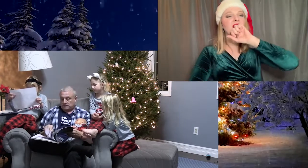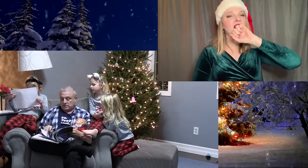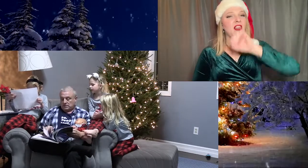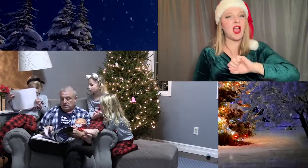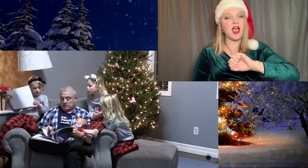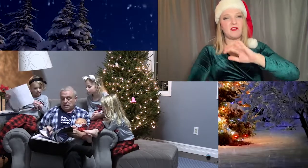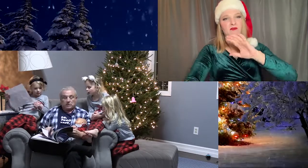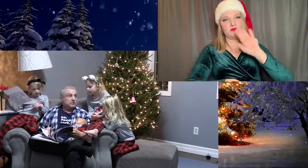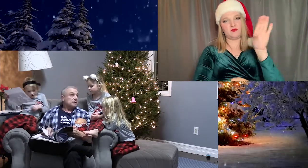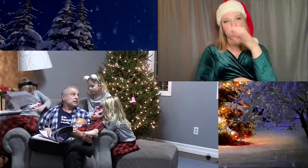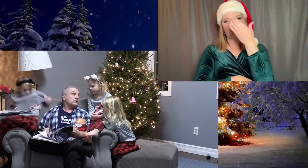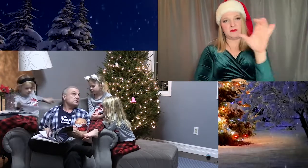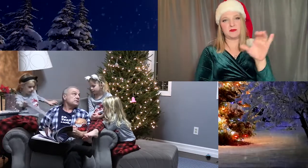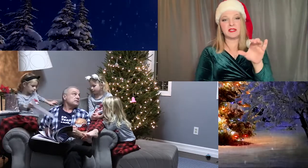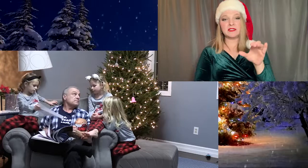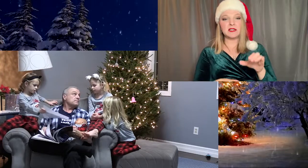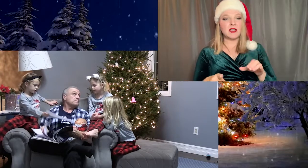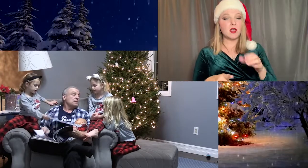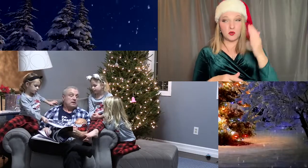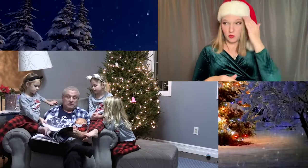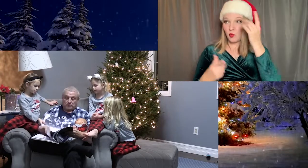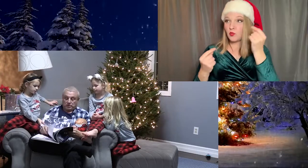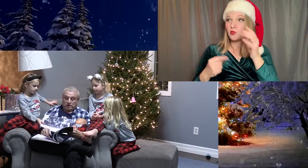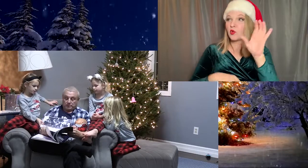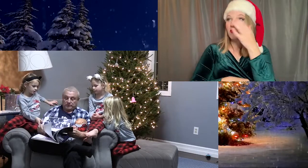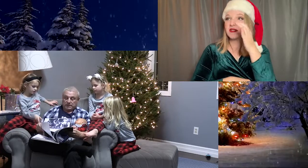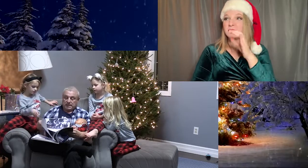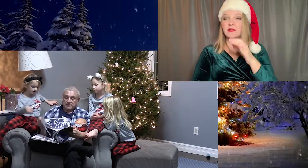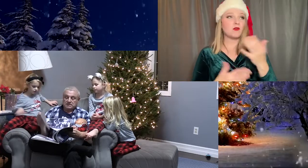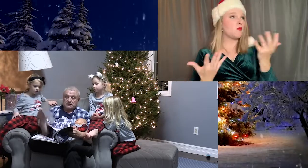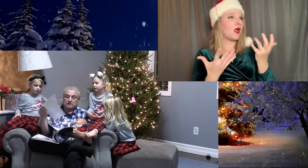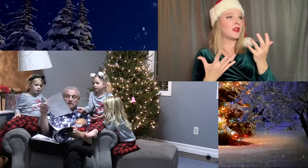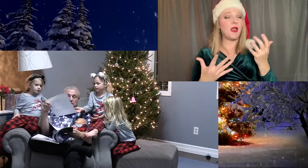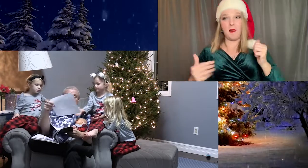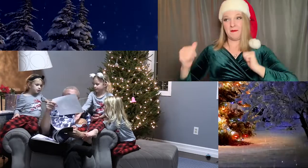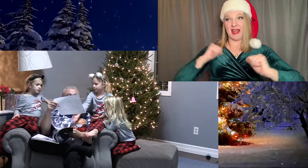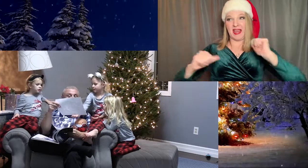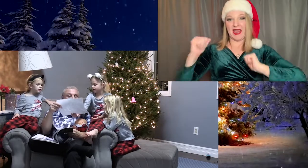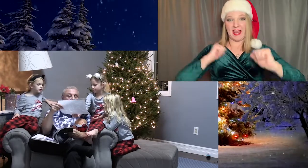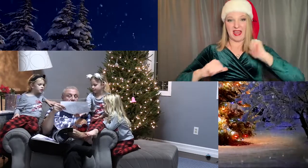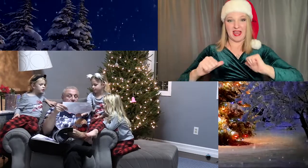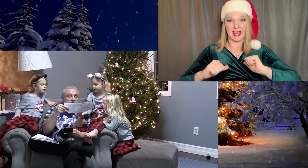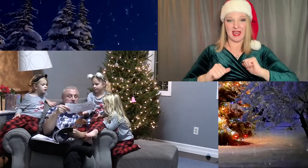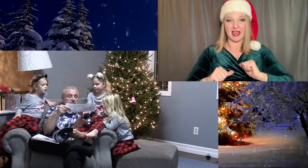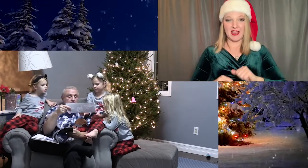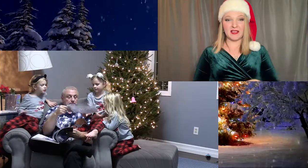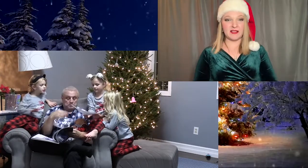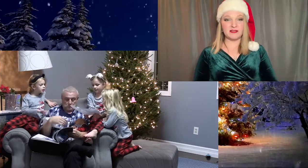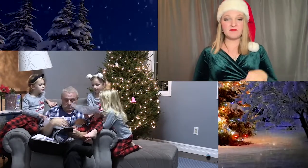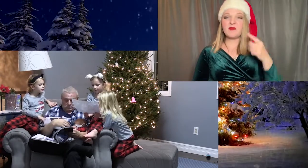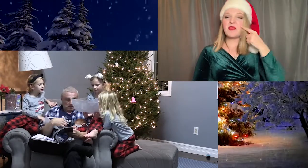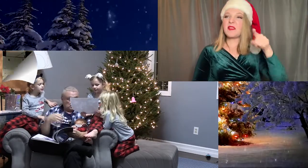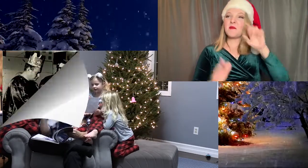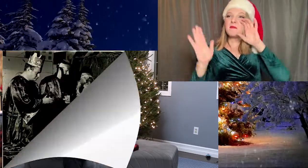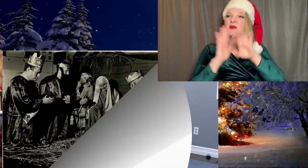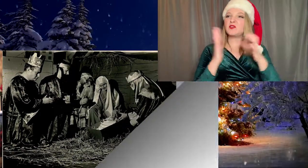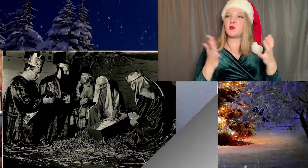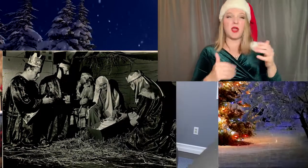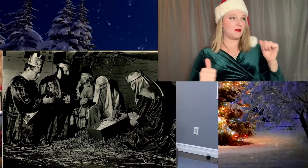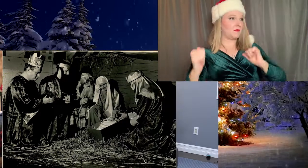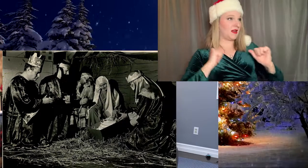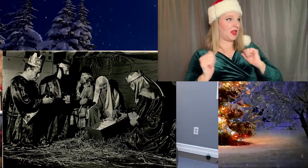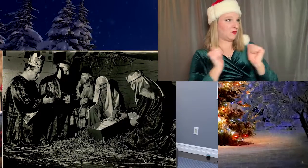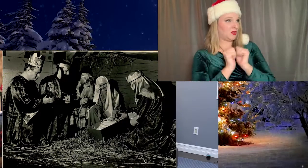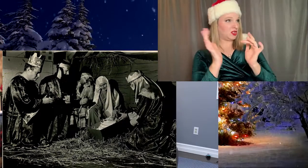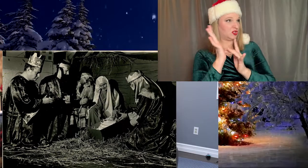Christmas. You know what they did at Christmas? What? They put on plays. And what do you think that is? A play of